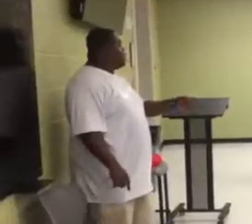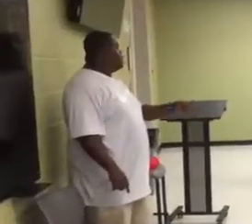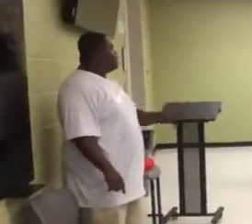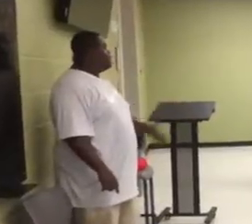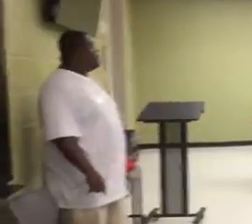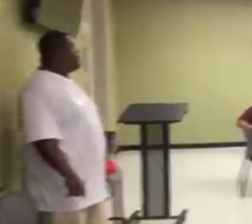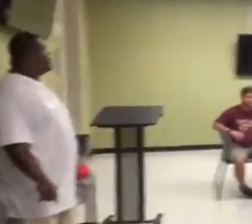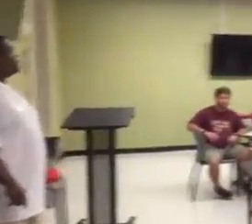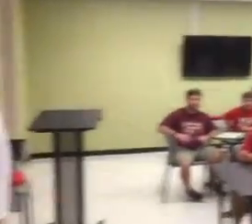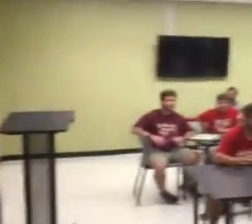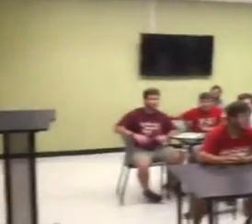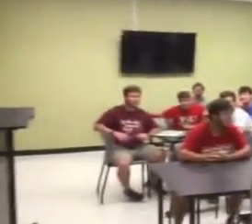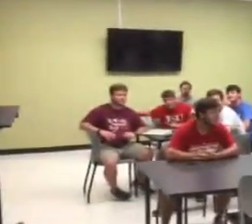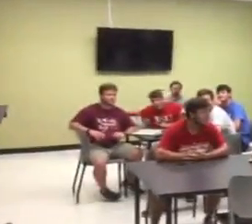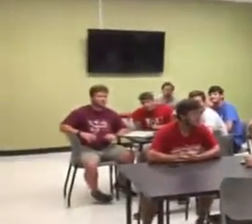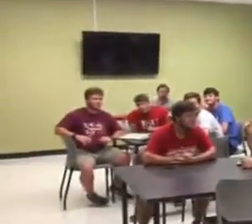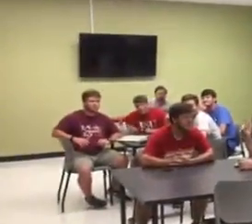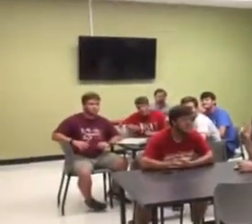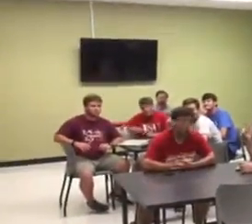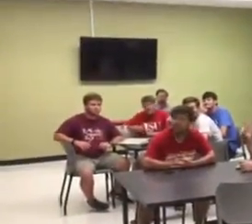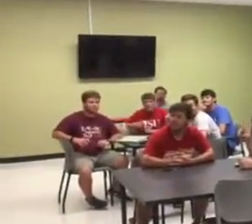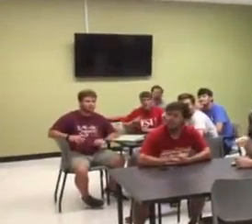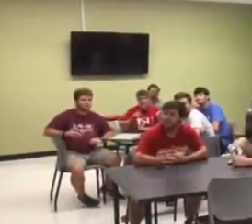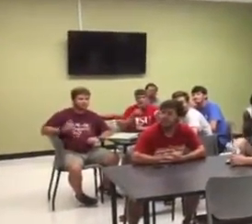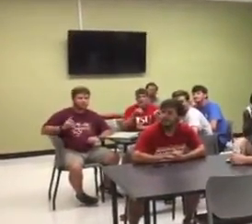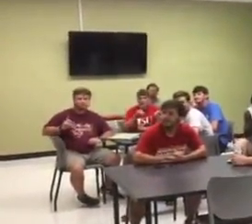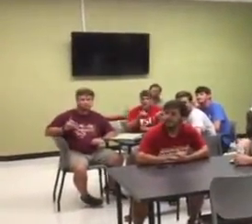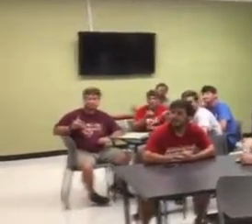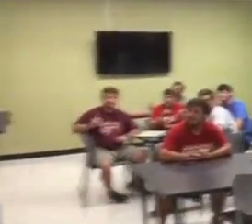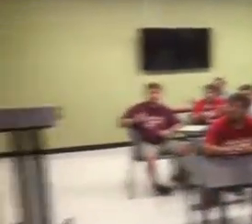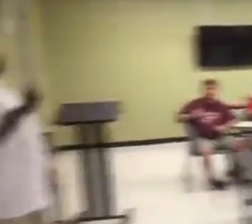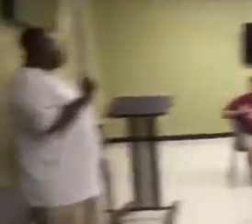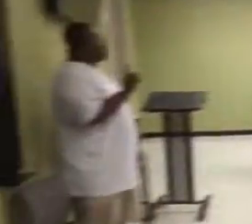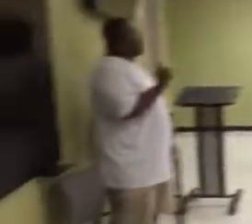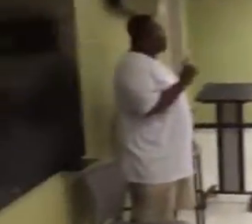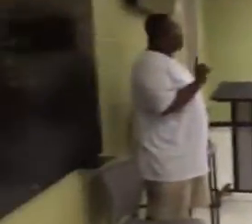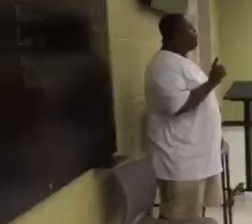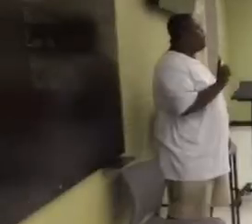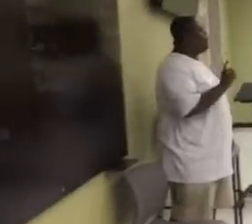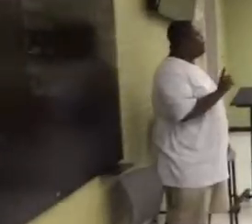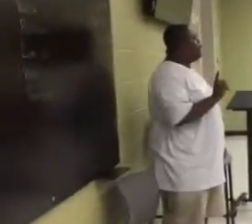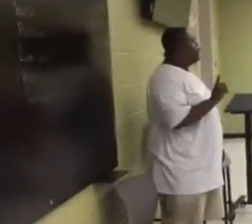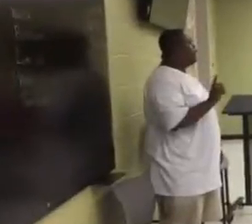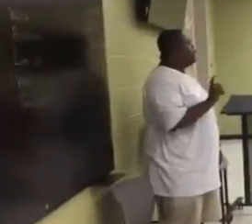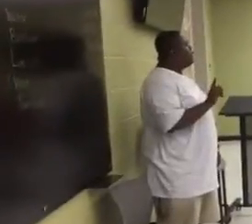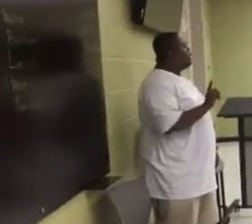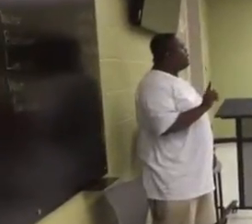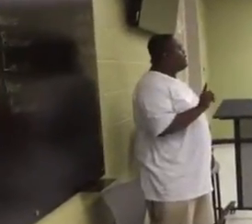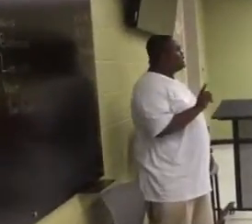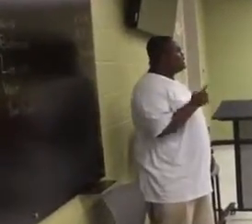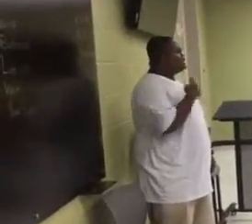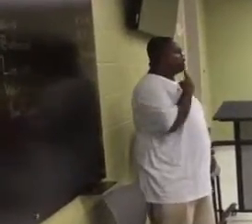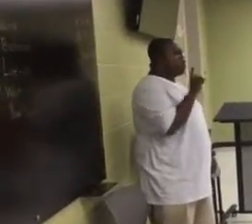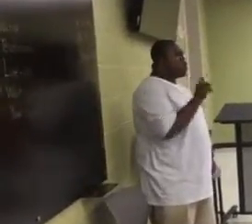So, tell me about. Where? No. Where? Where, especially,